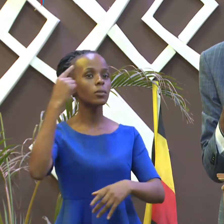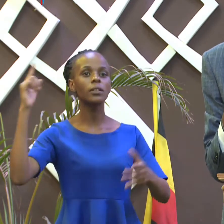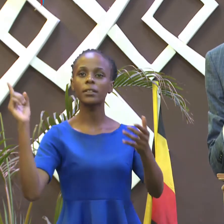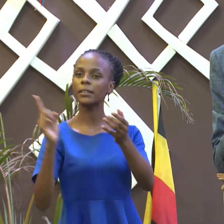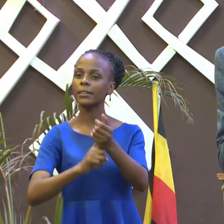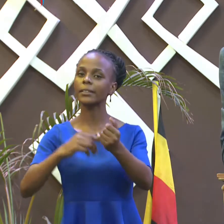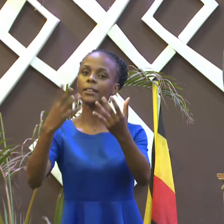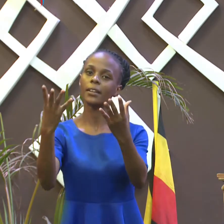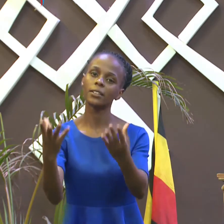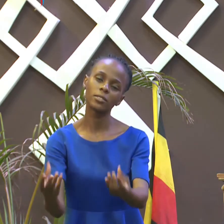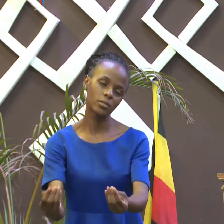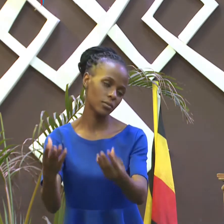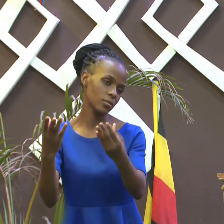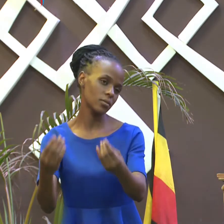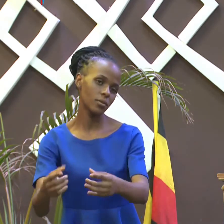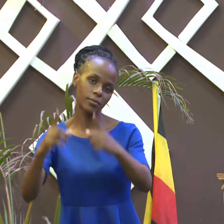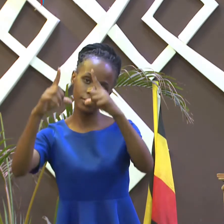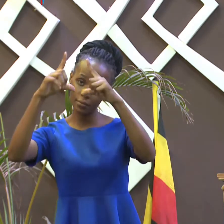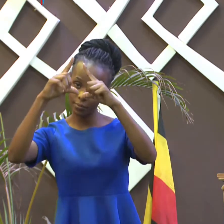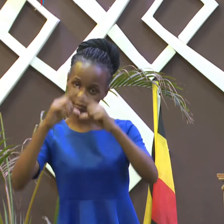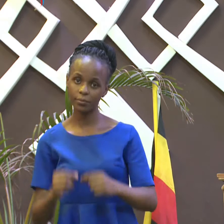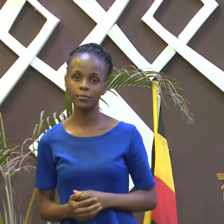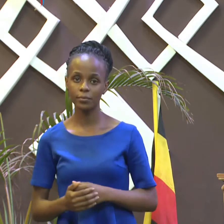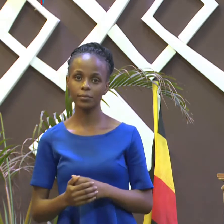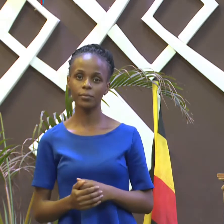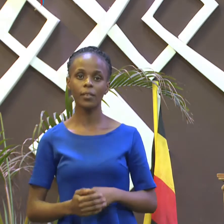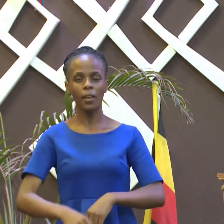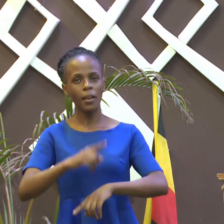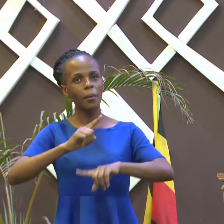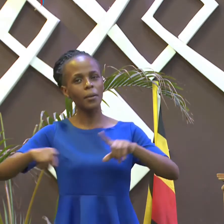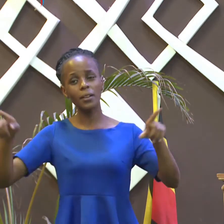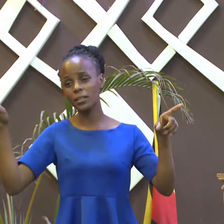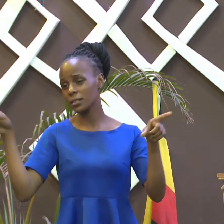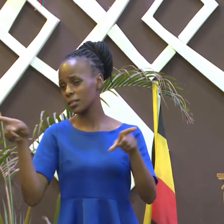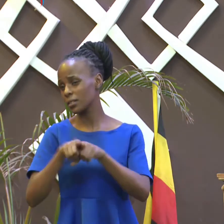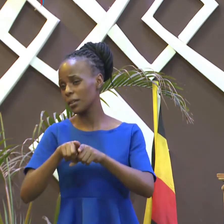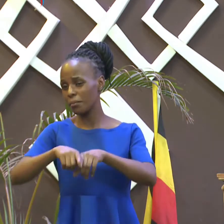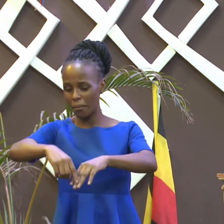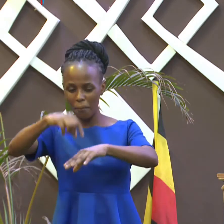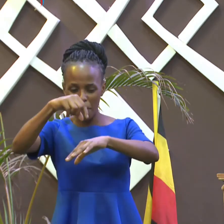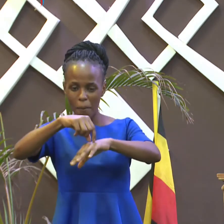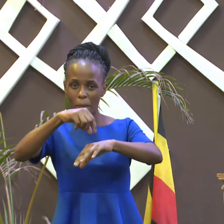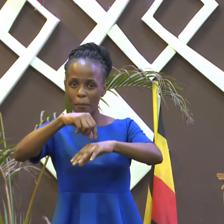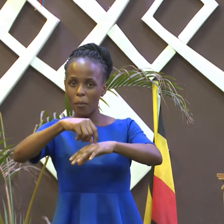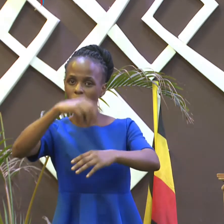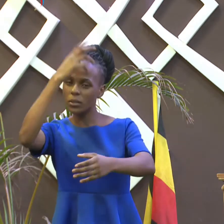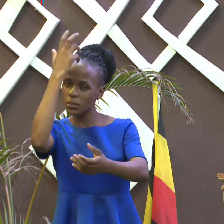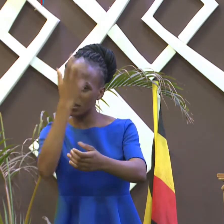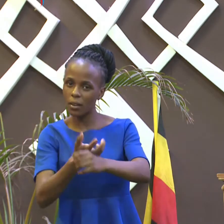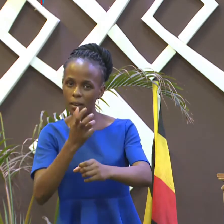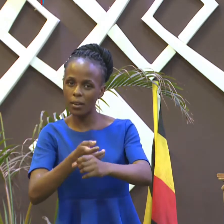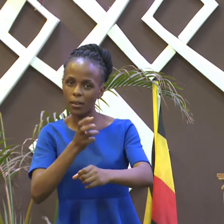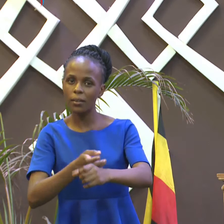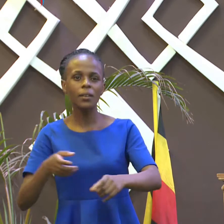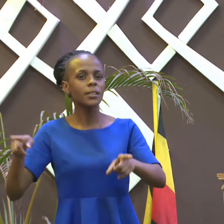words, tetugenda kufuna bigambo byangu ngu byokka, but even the bones, naye namagumba,